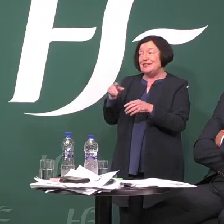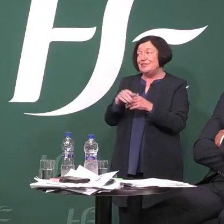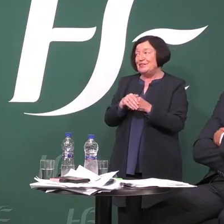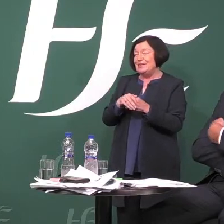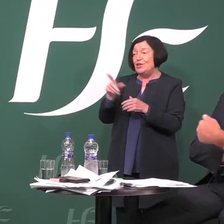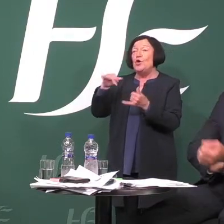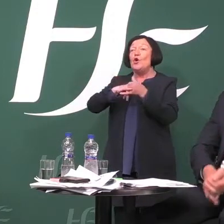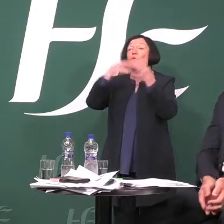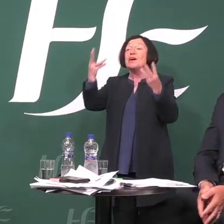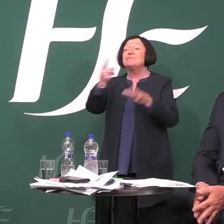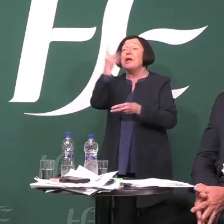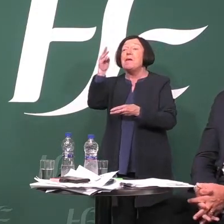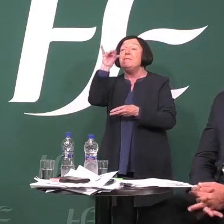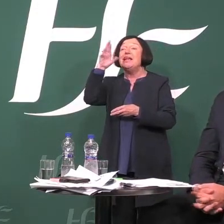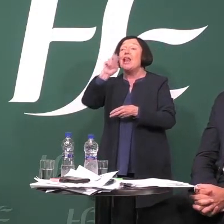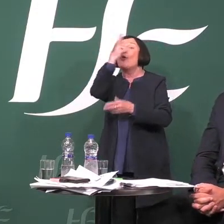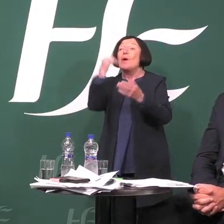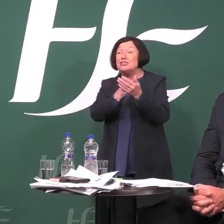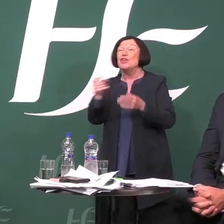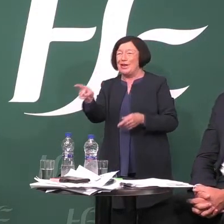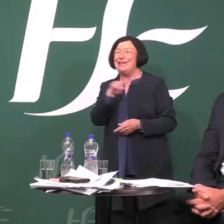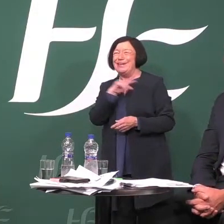Be a Millionaire, I'd be cottage cheese.